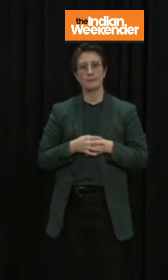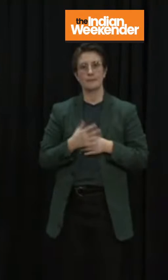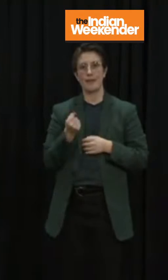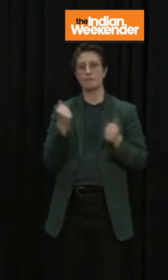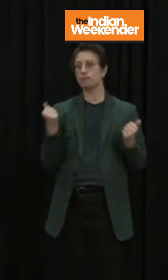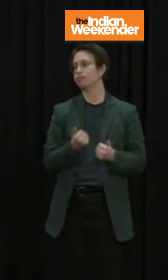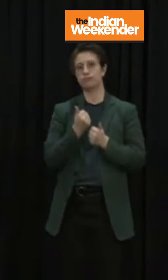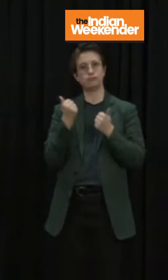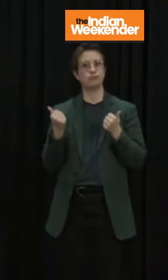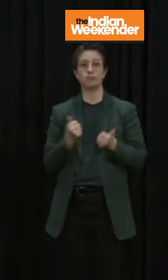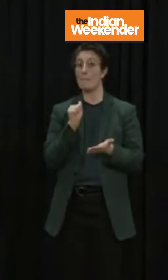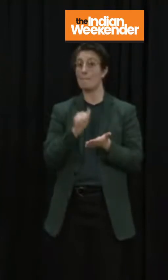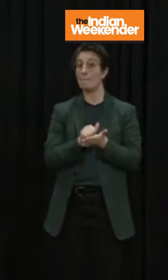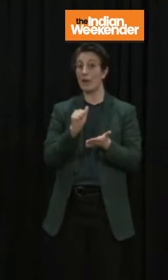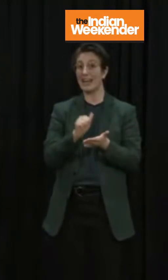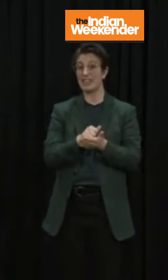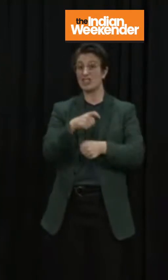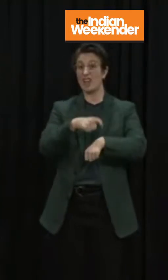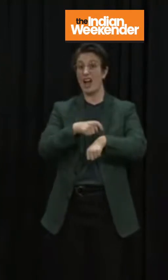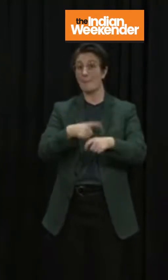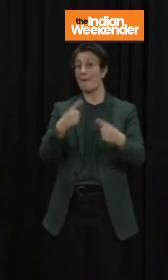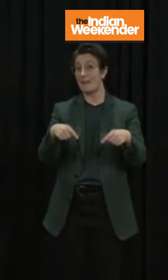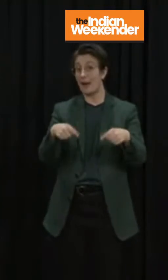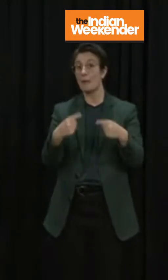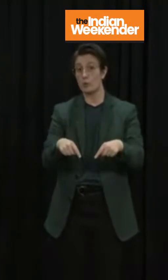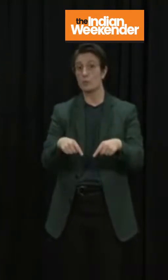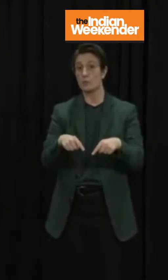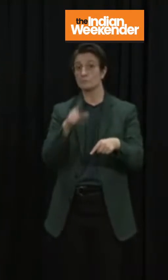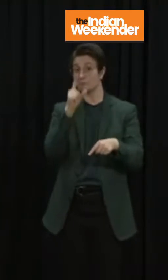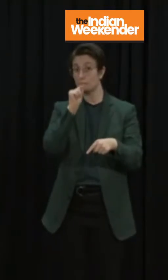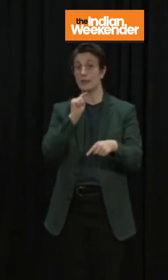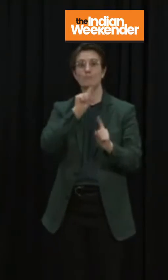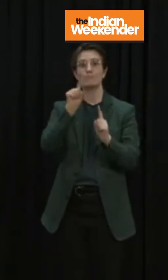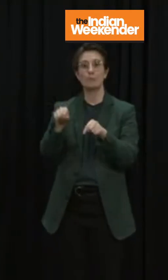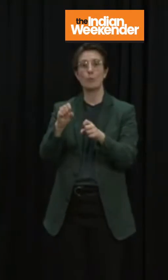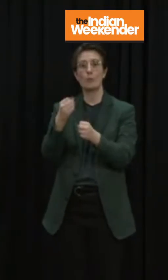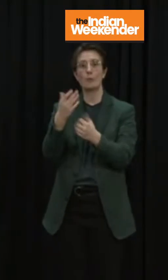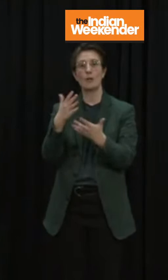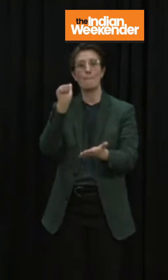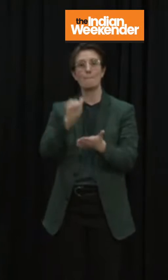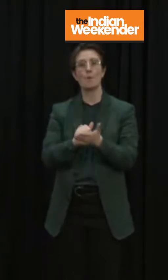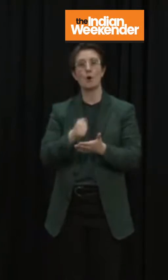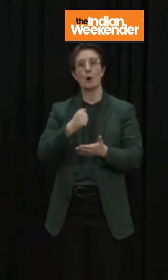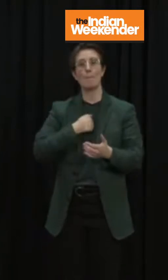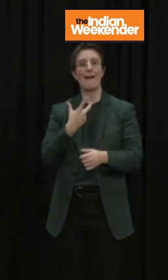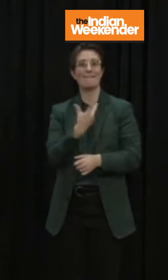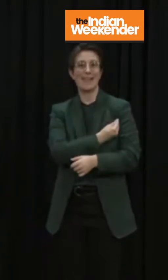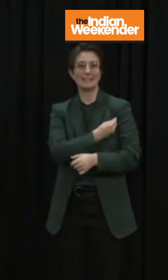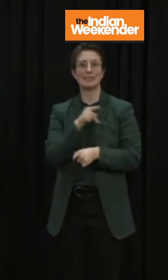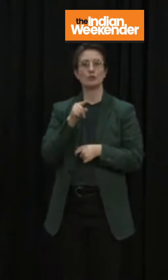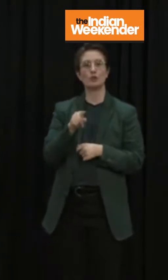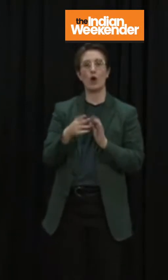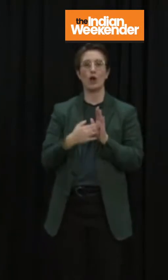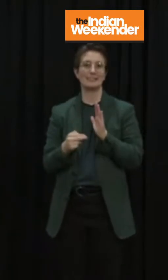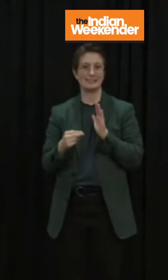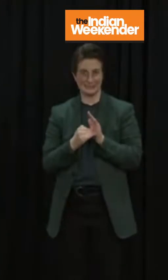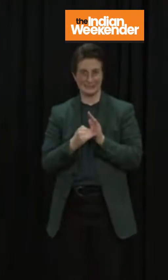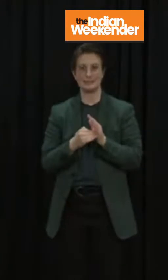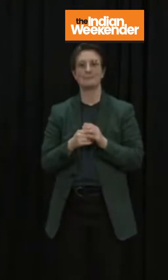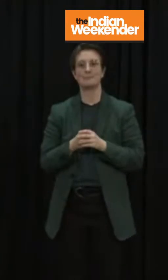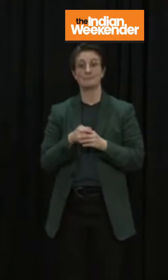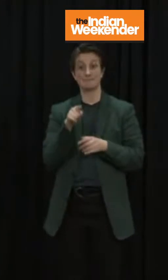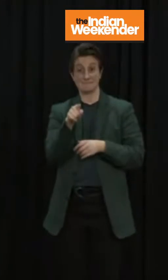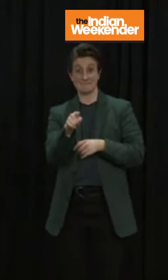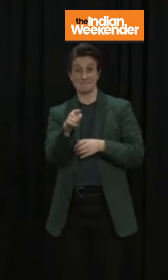bookings available in coming days on bookmyvaccine.nz. Now happy to open up for questions. Tova. Why didn't you extend the boundary